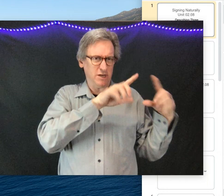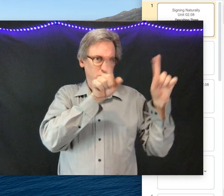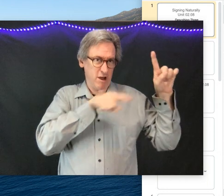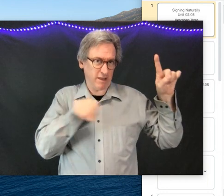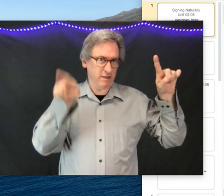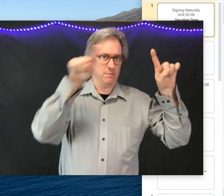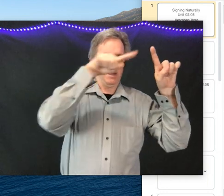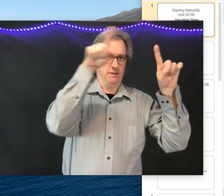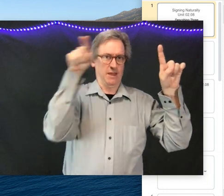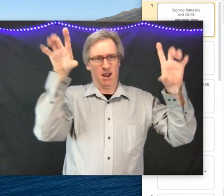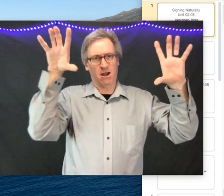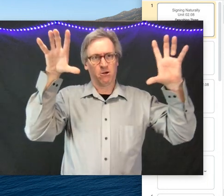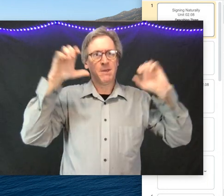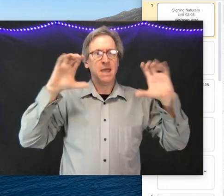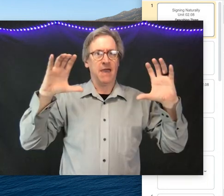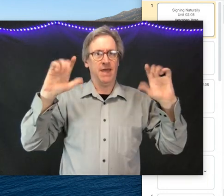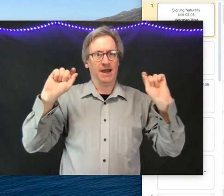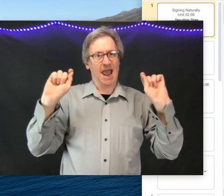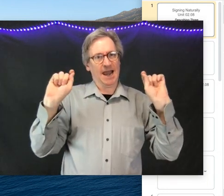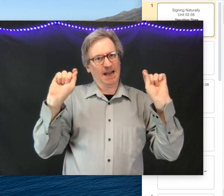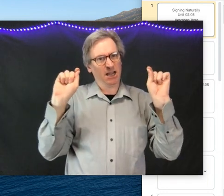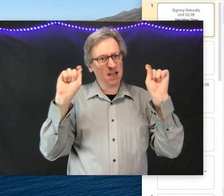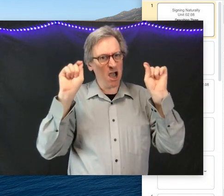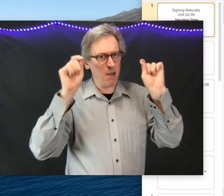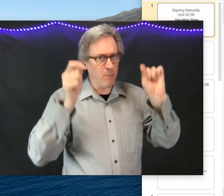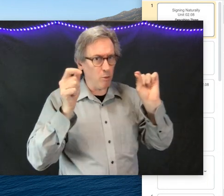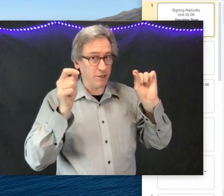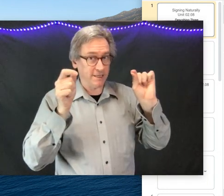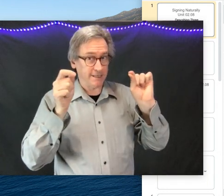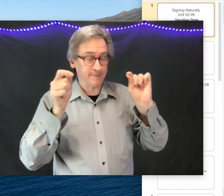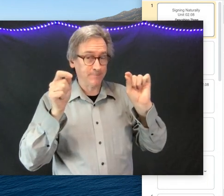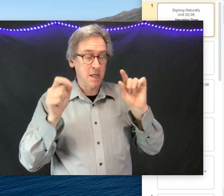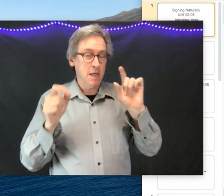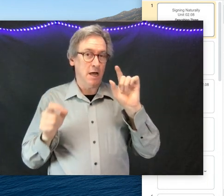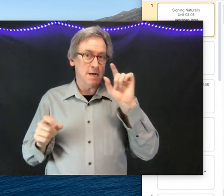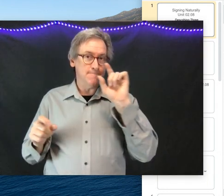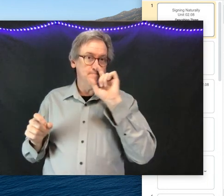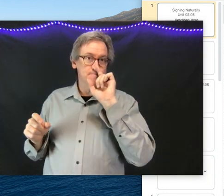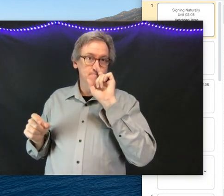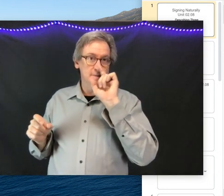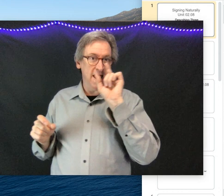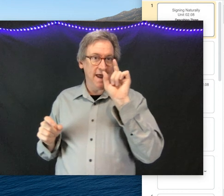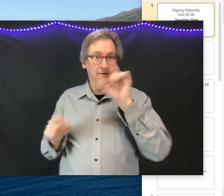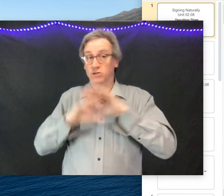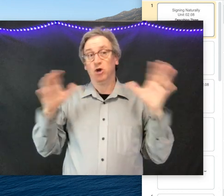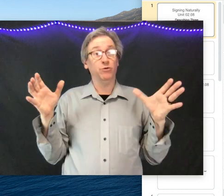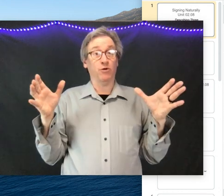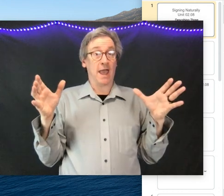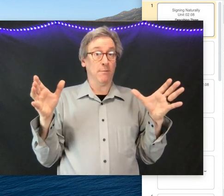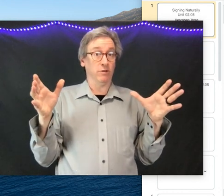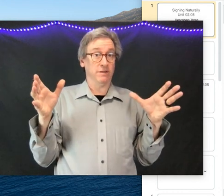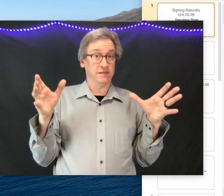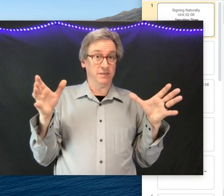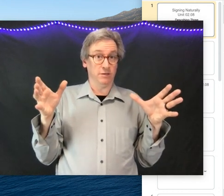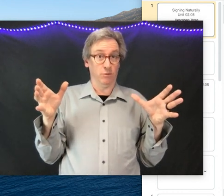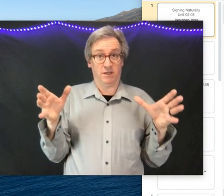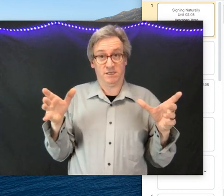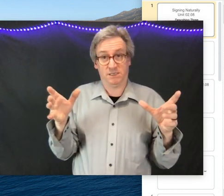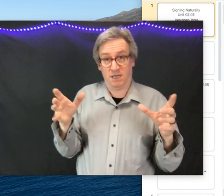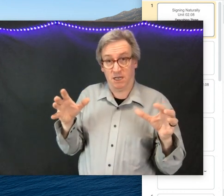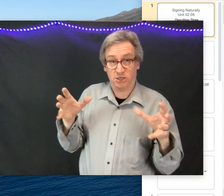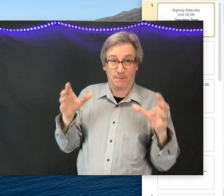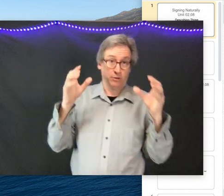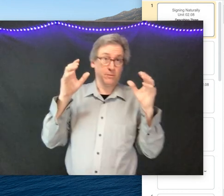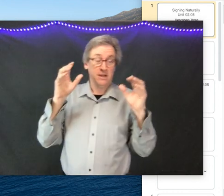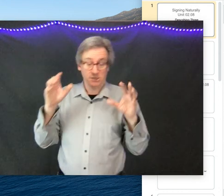shapes and drawing them in the air, and then adding a couple more details. And there's no new vocab with